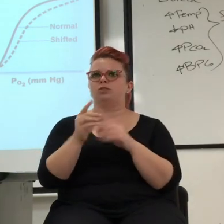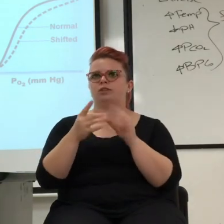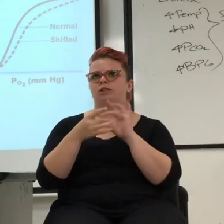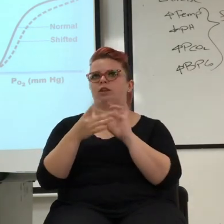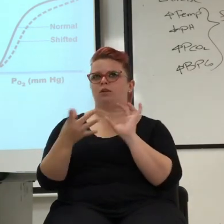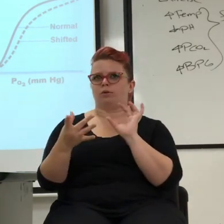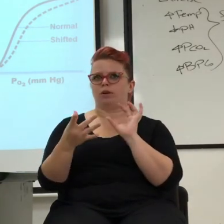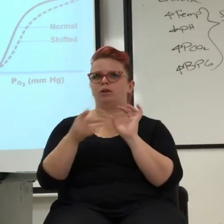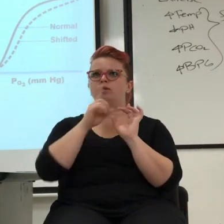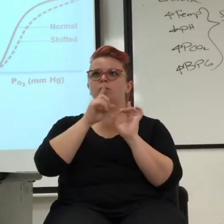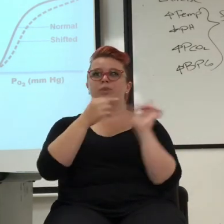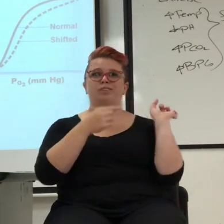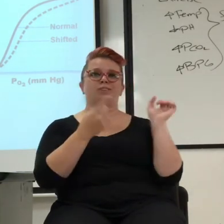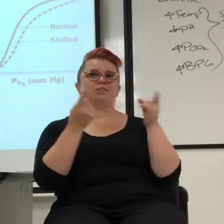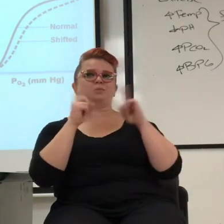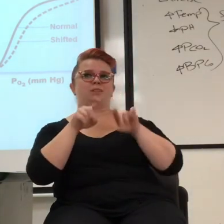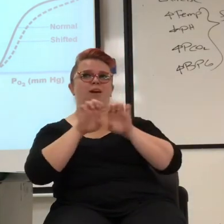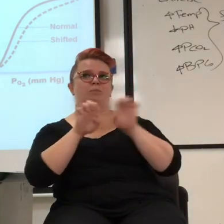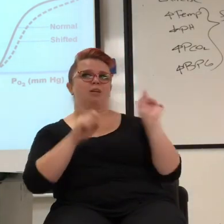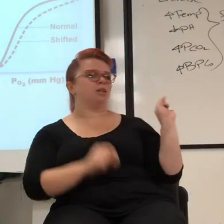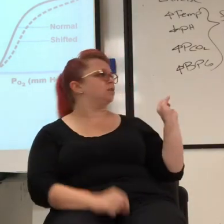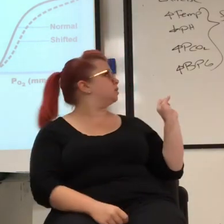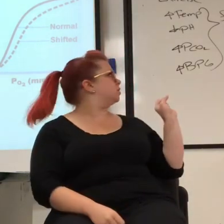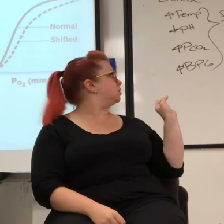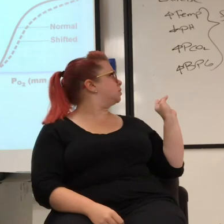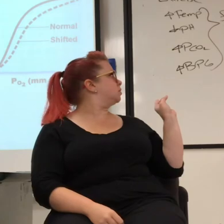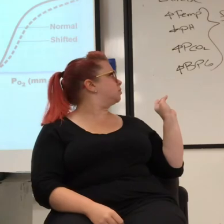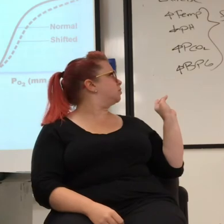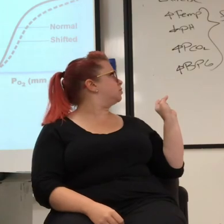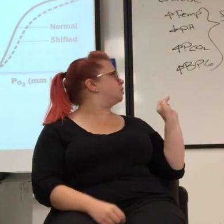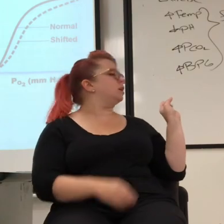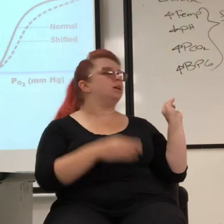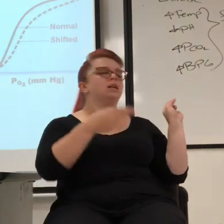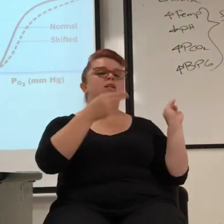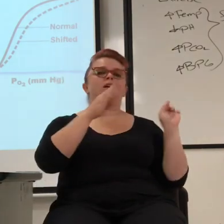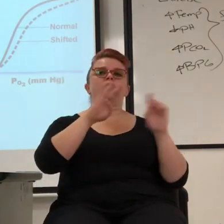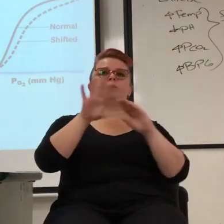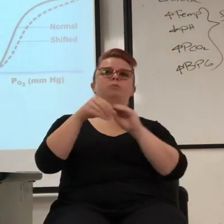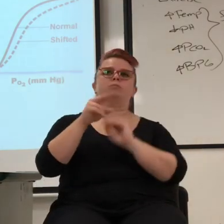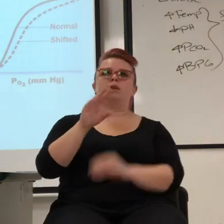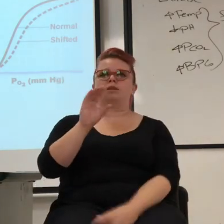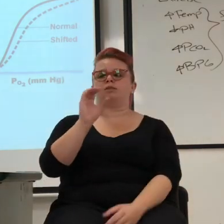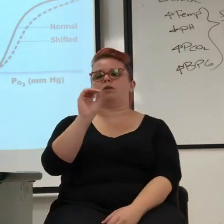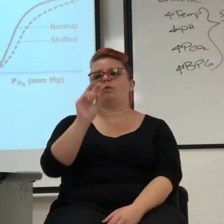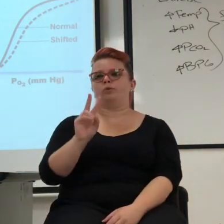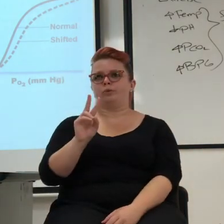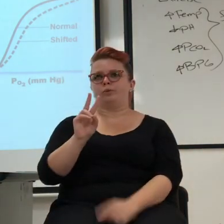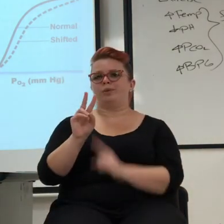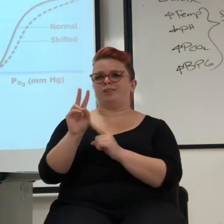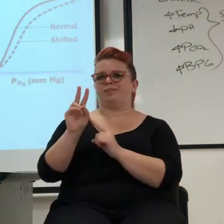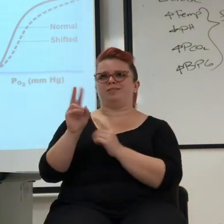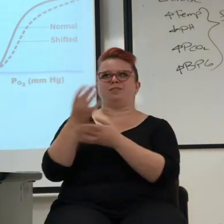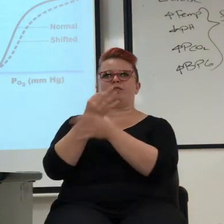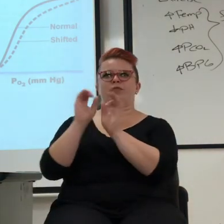This is essentially what you're doing. Free to diffuse, this goes to the tissues.